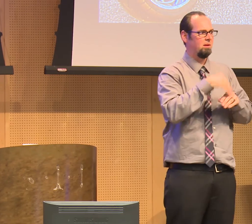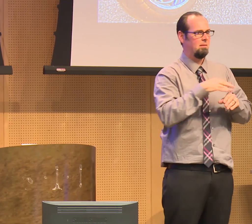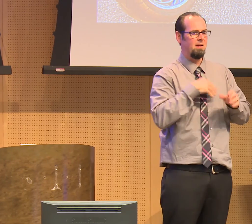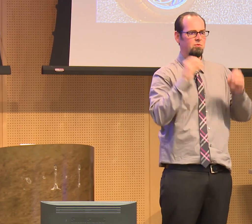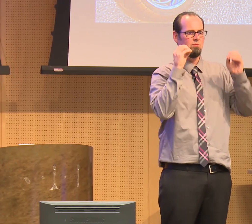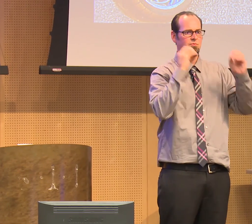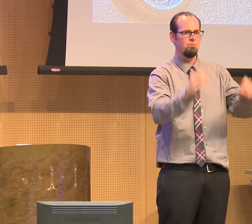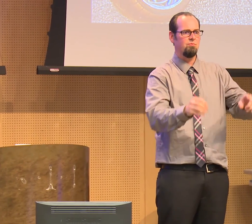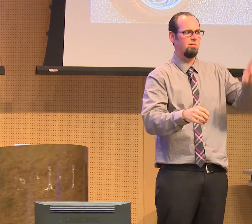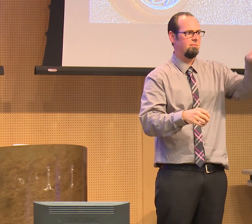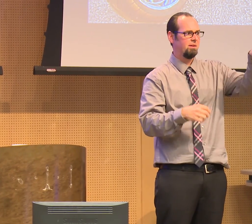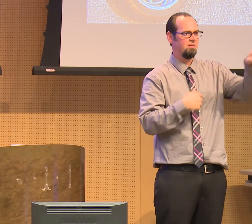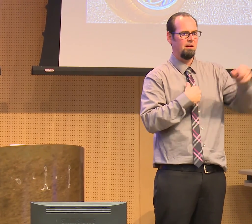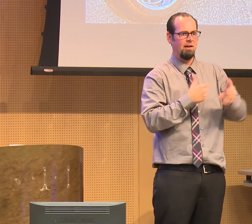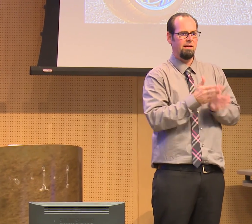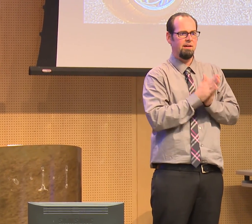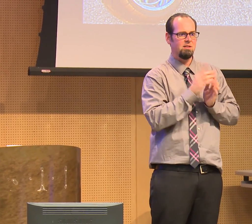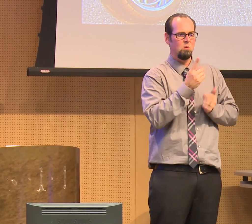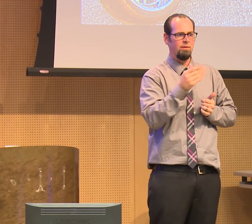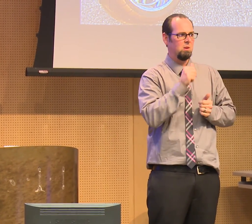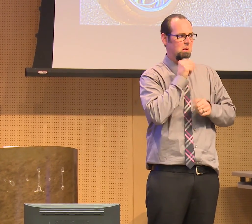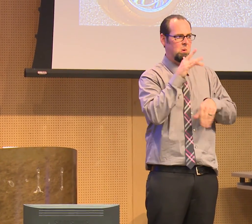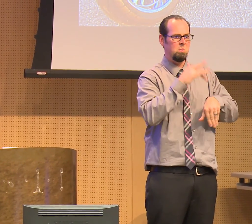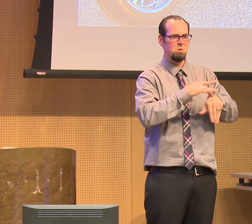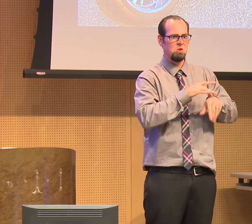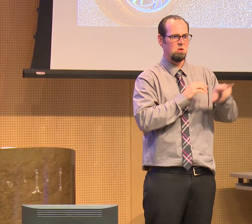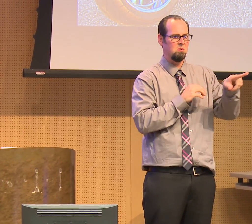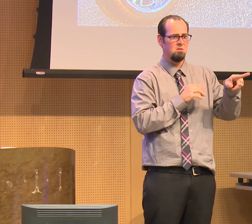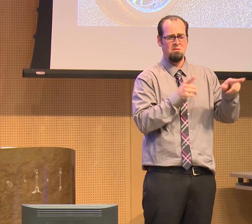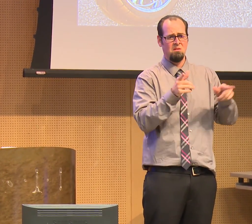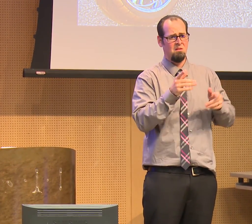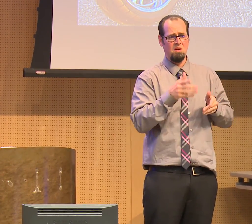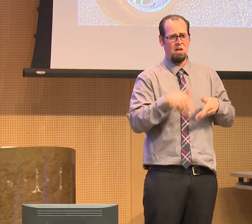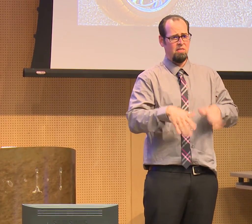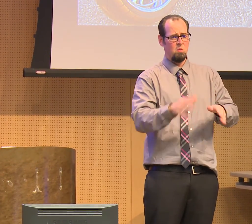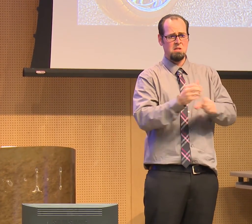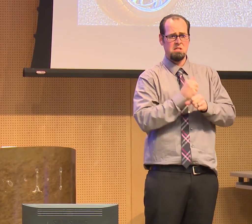You can all look at my motorcycle, but please do not touch it.